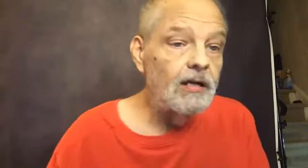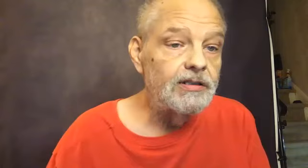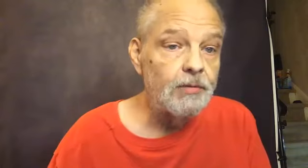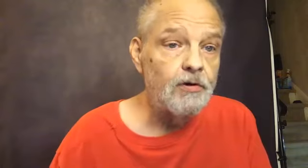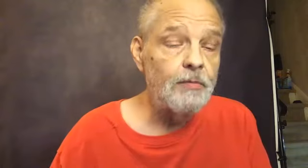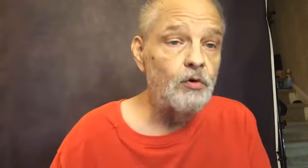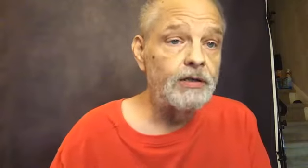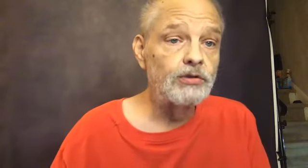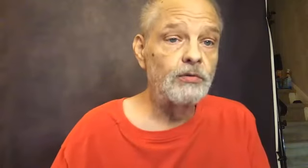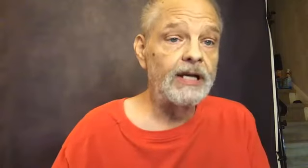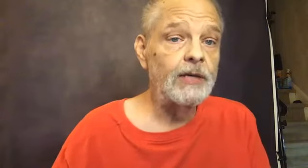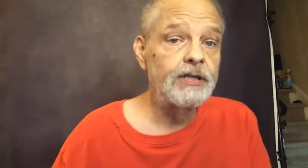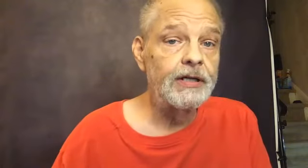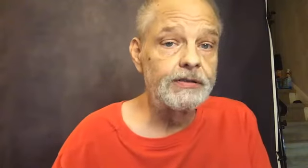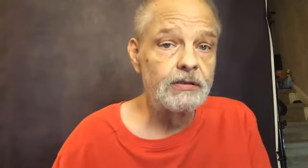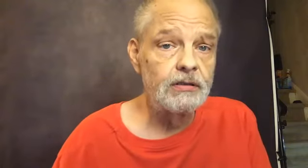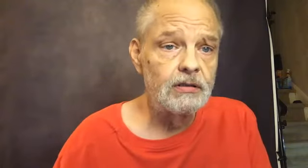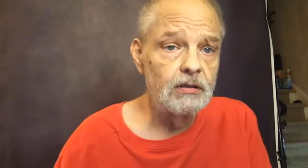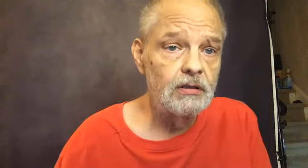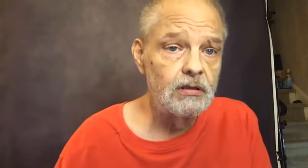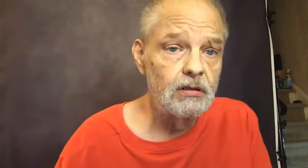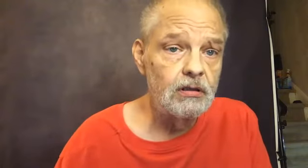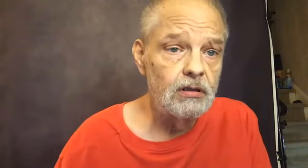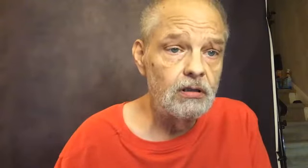Does anybody remember what I told you my name sign is?